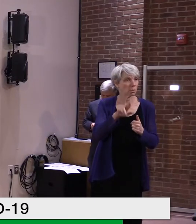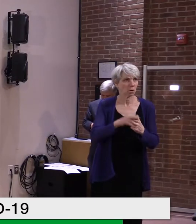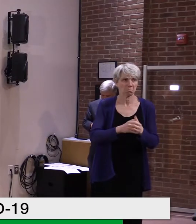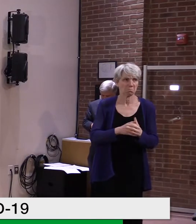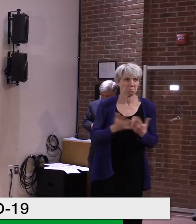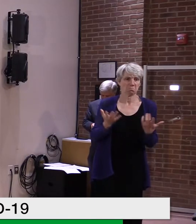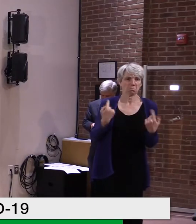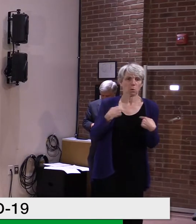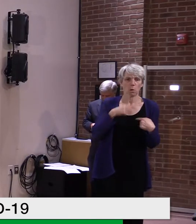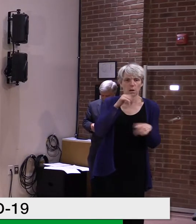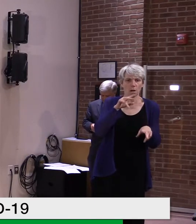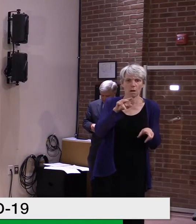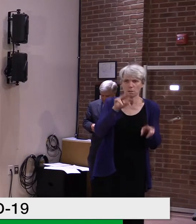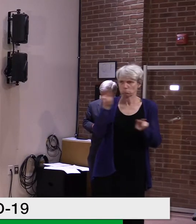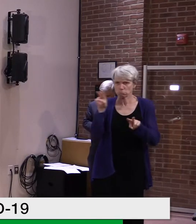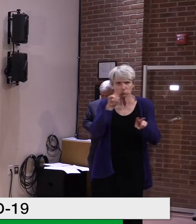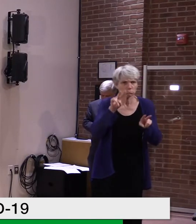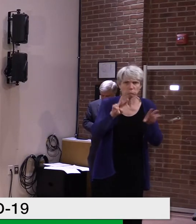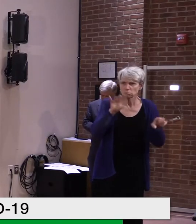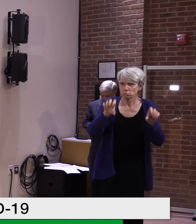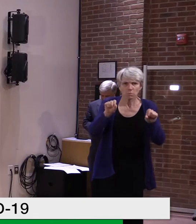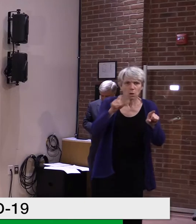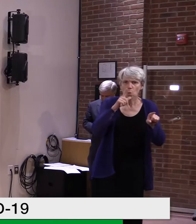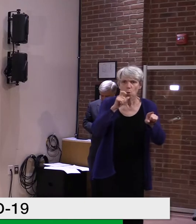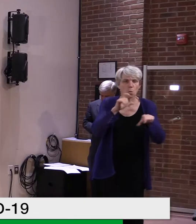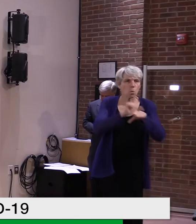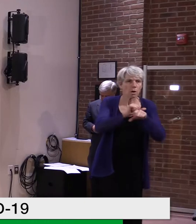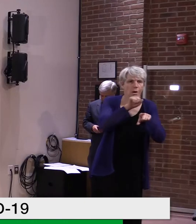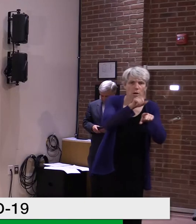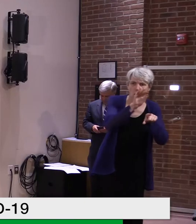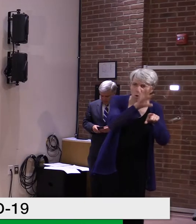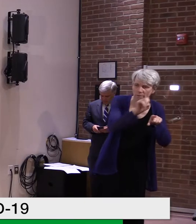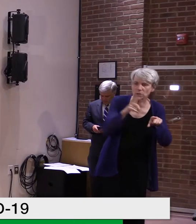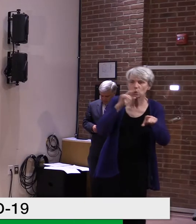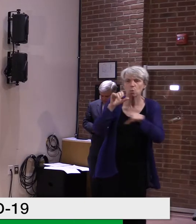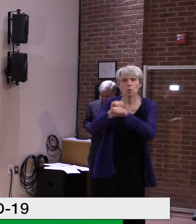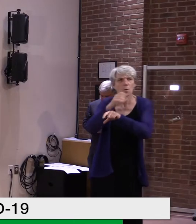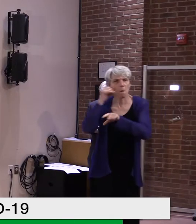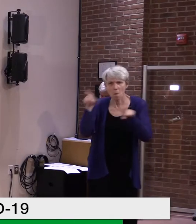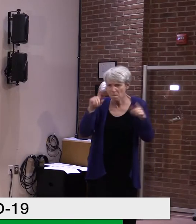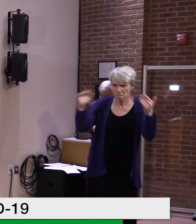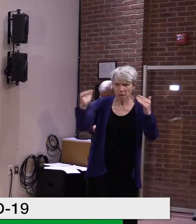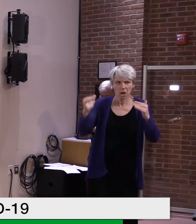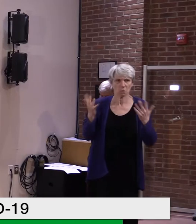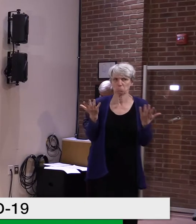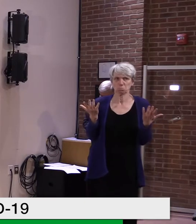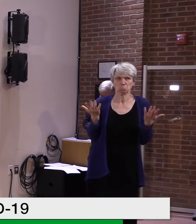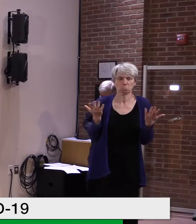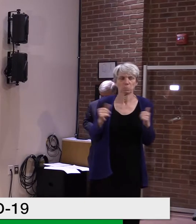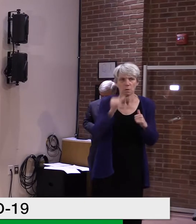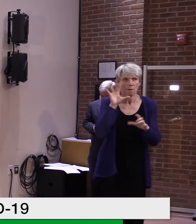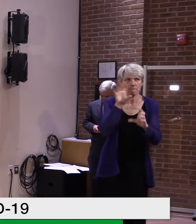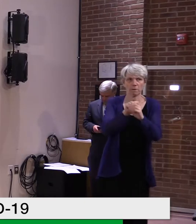or not they work remotely or they work in an office setting. It's just not a data point that we capture.